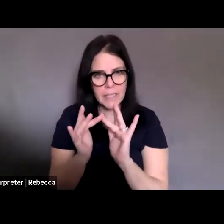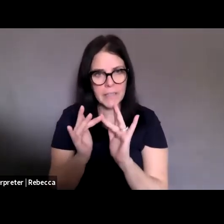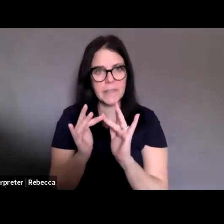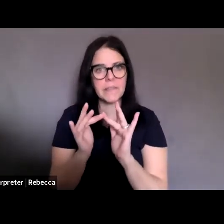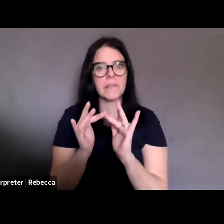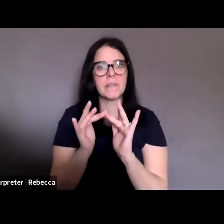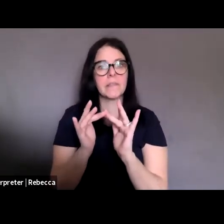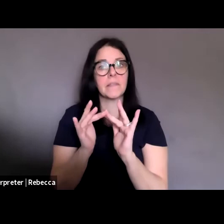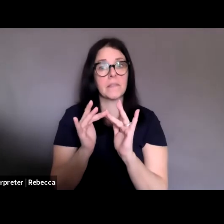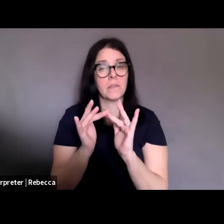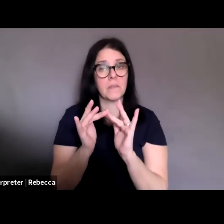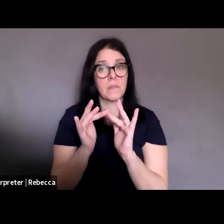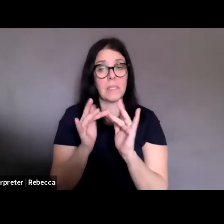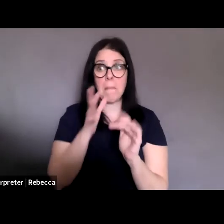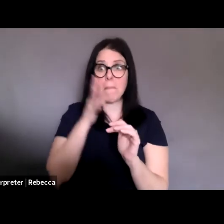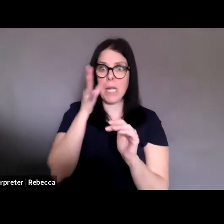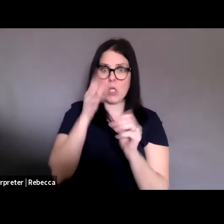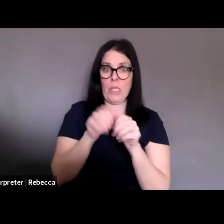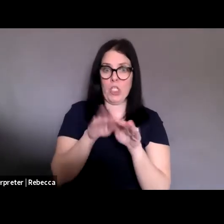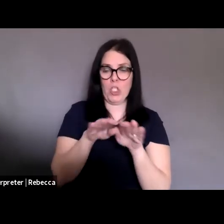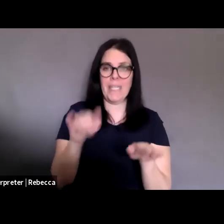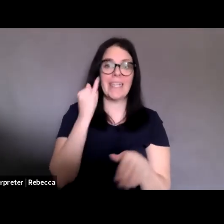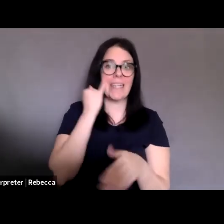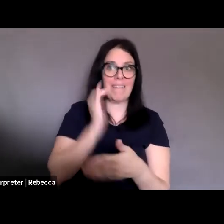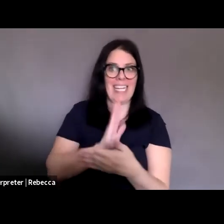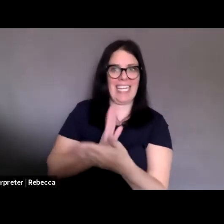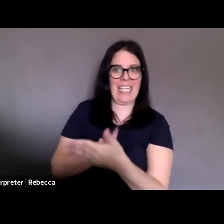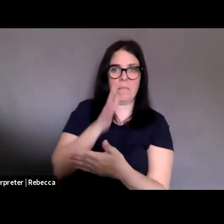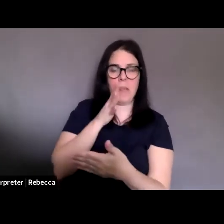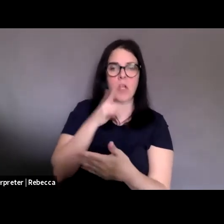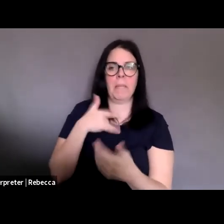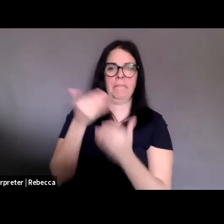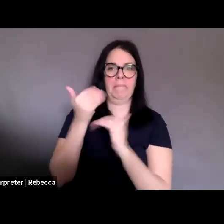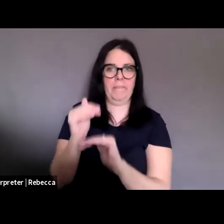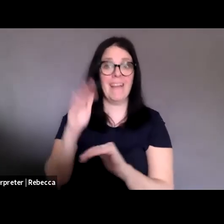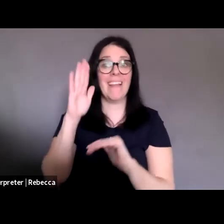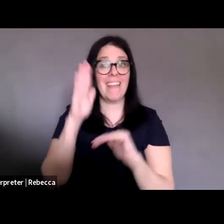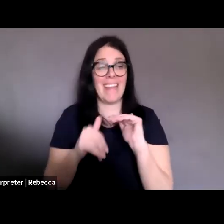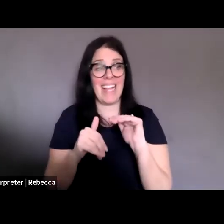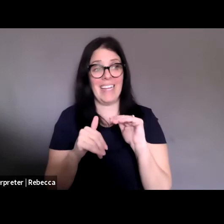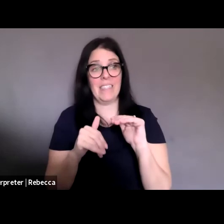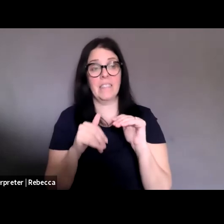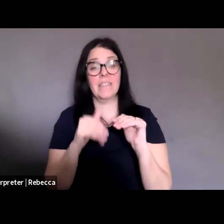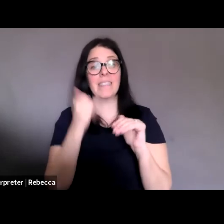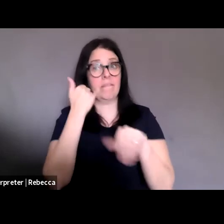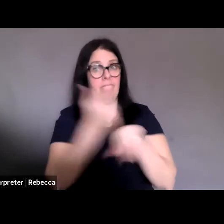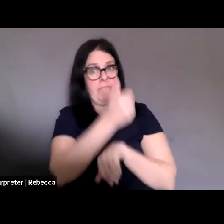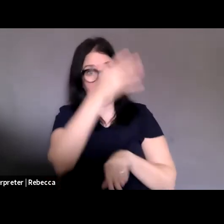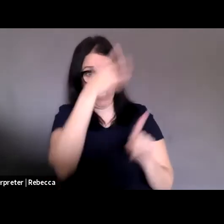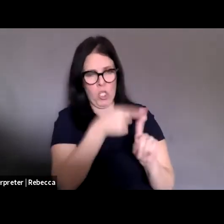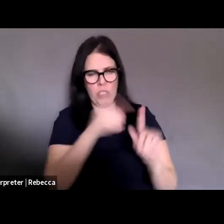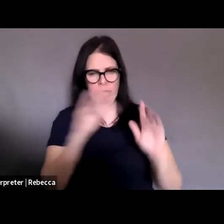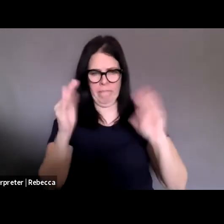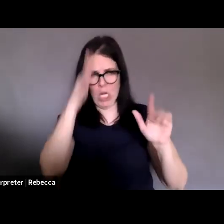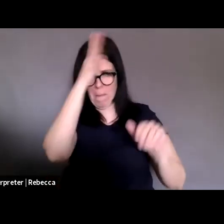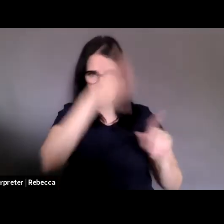with children when the claims were made against mothers than when claims were made against fathers. And that's